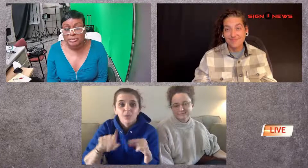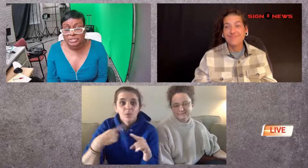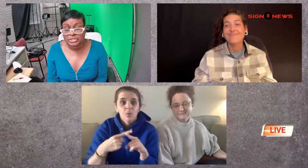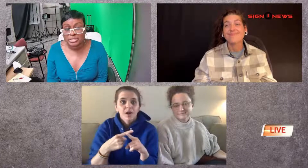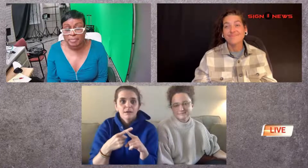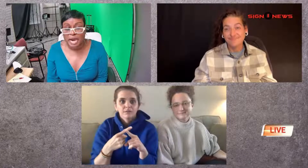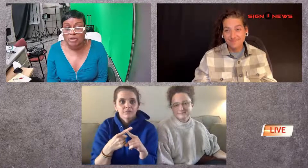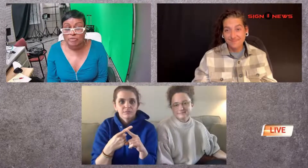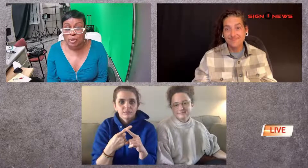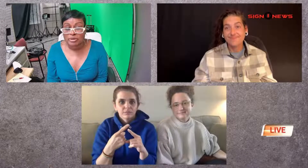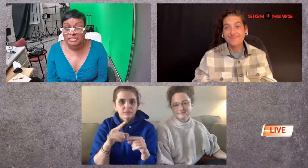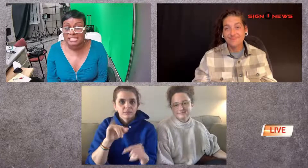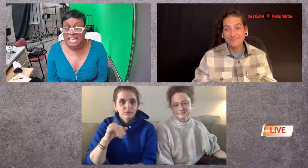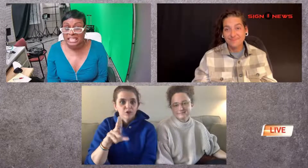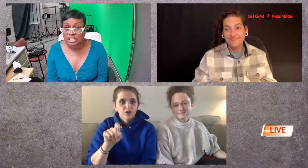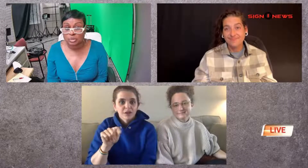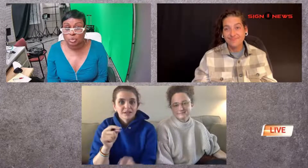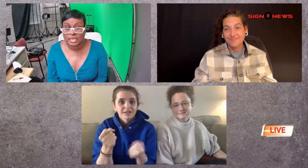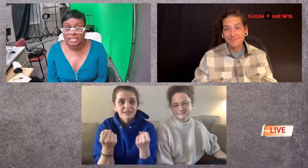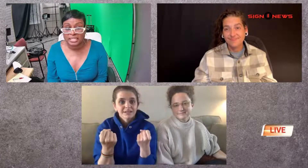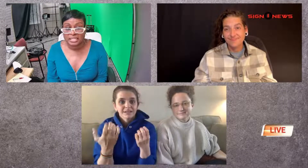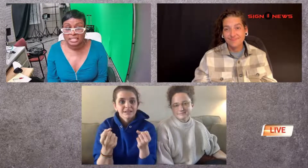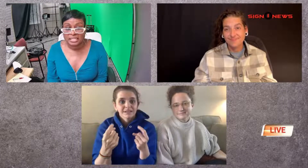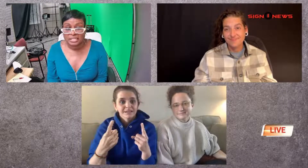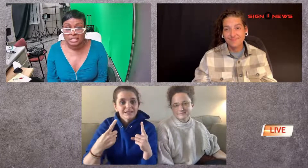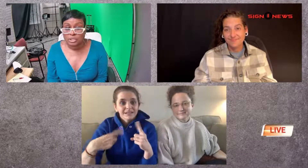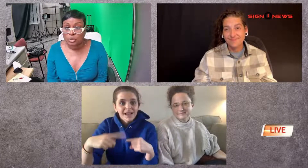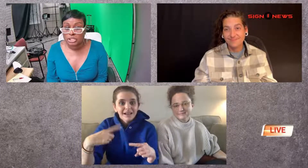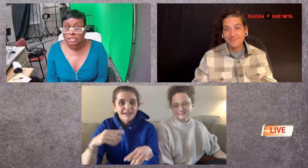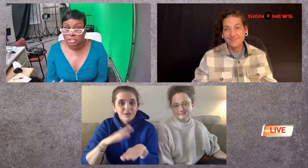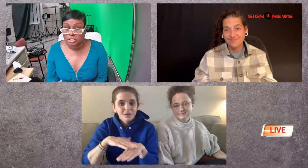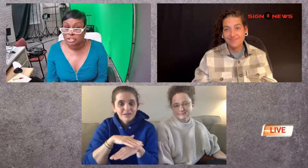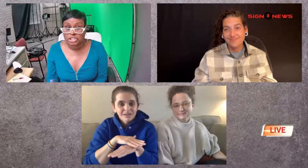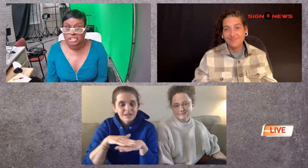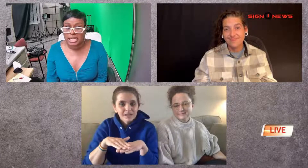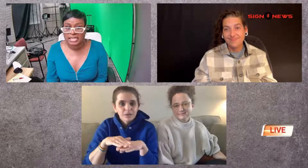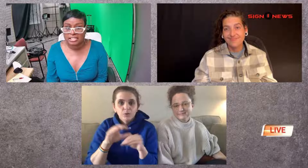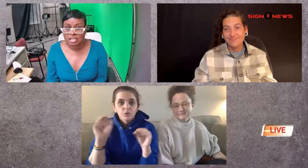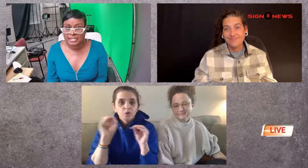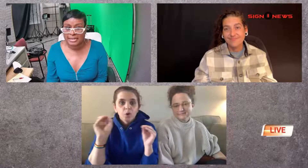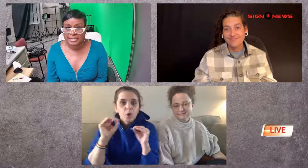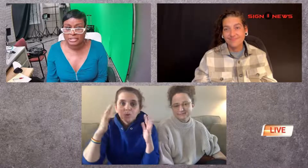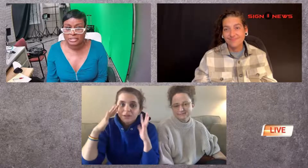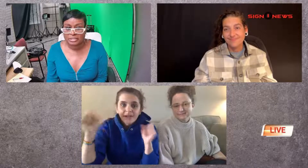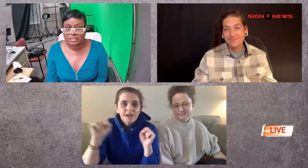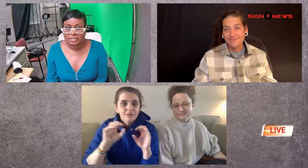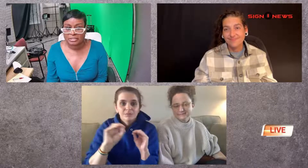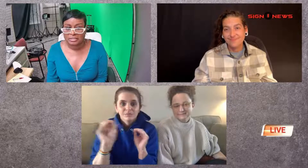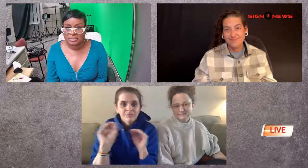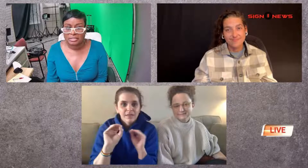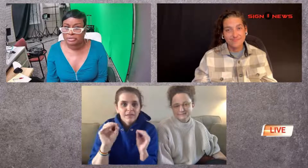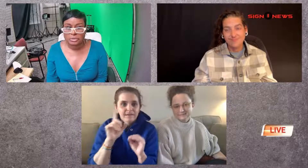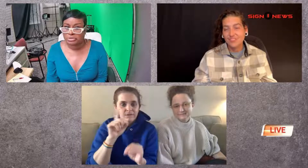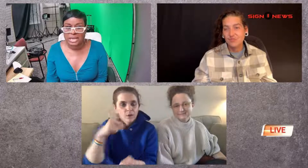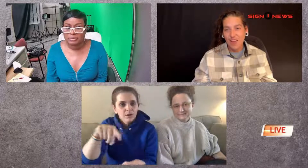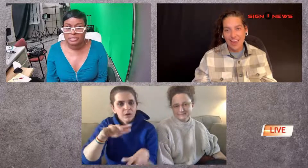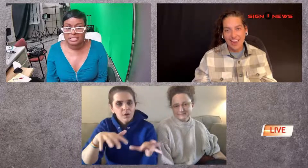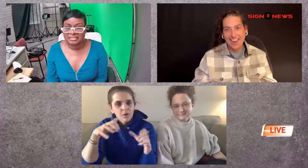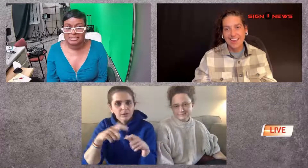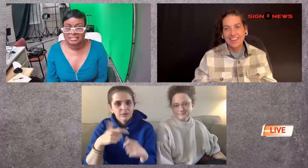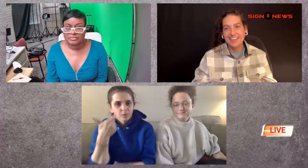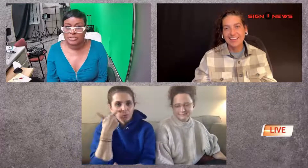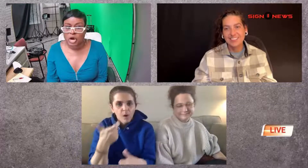And it was just a powerful moment of silence when she just signed on stage. There's no